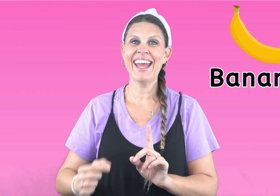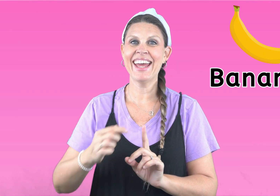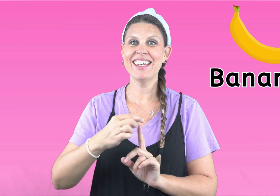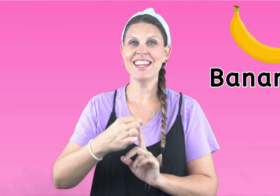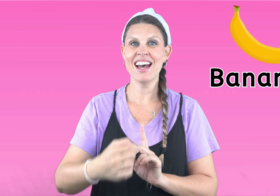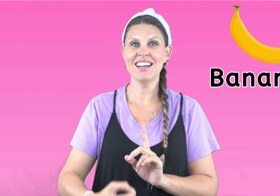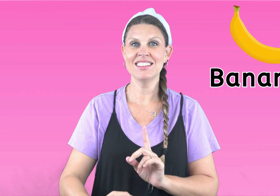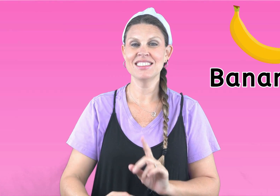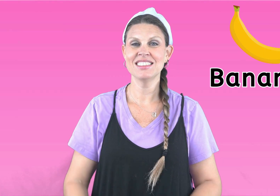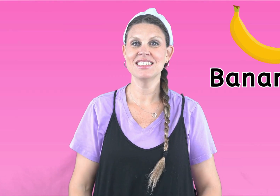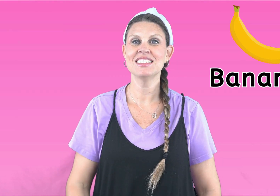banana,